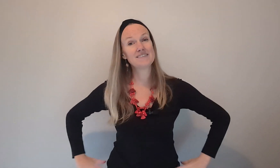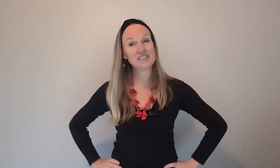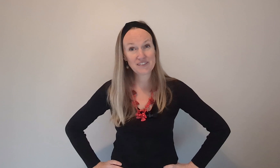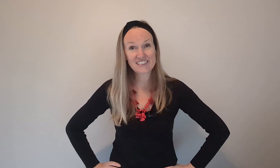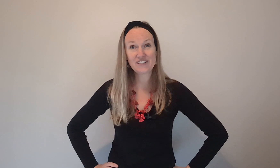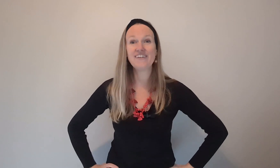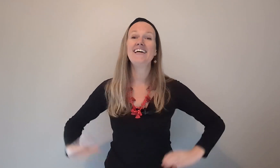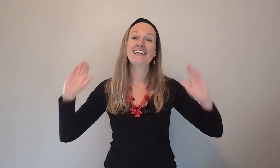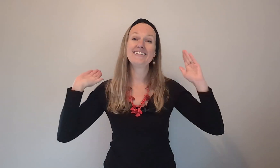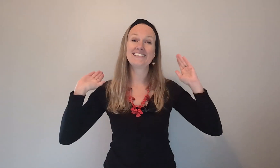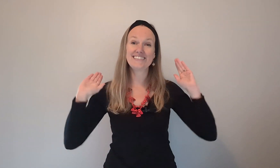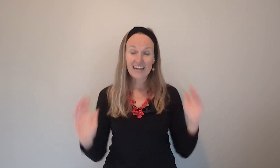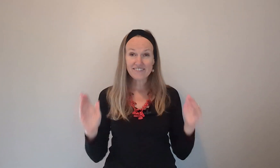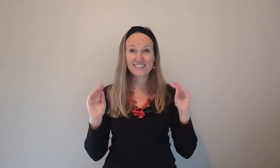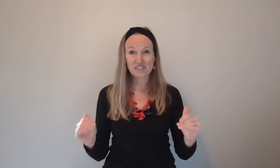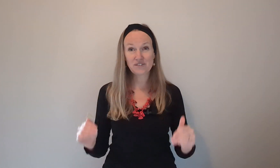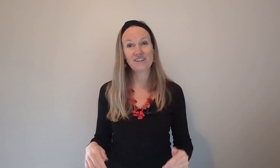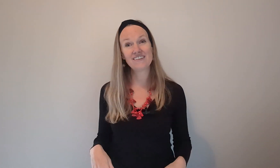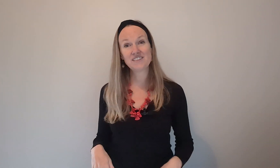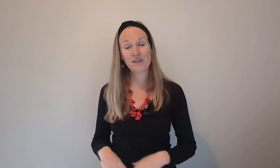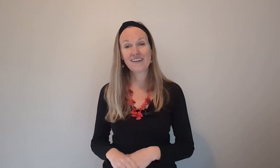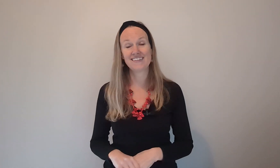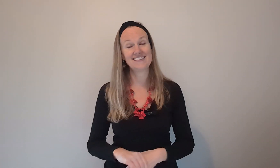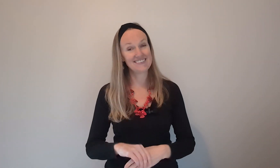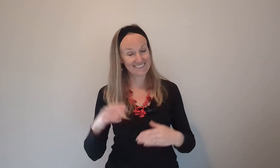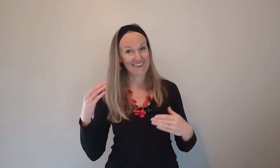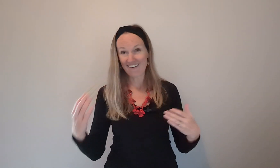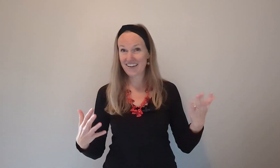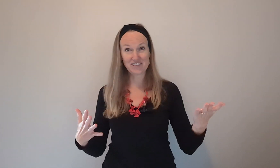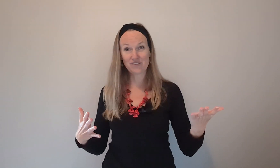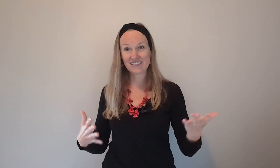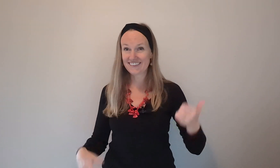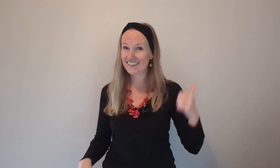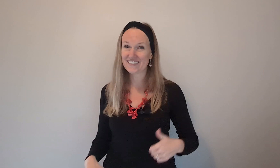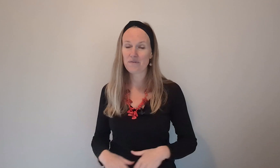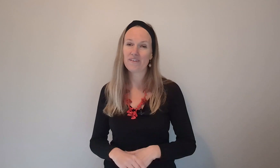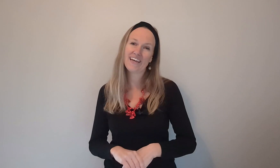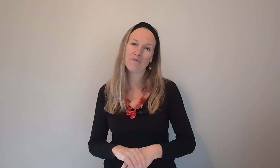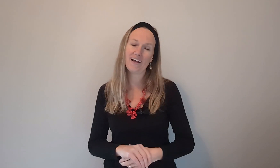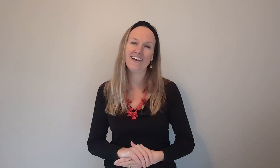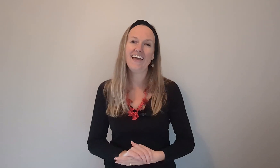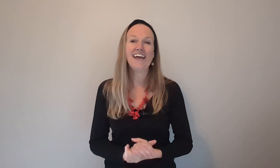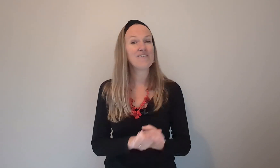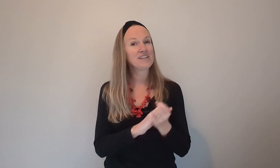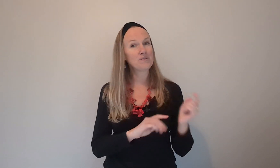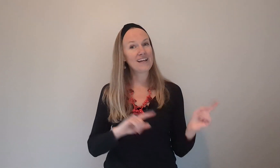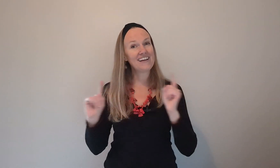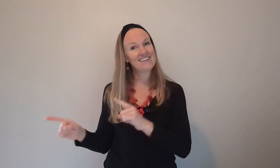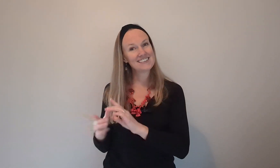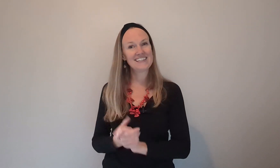as you need to. It is the toughest tutorial this week because we have 2 verses. Yesterday we only had 1. And when you're ready, I'll see you in the